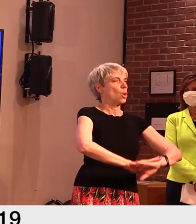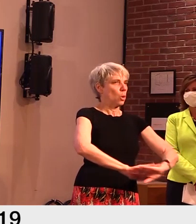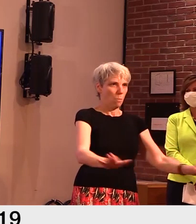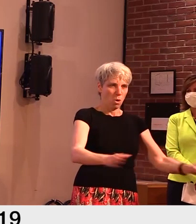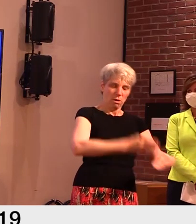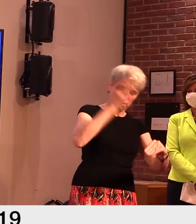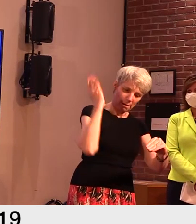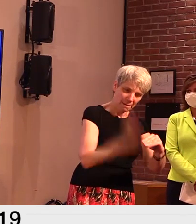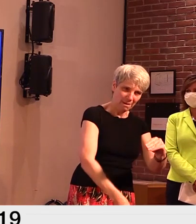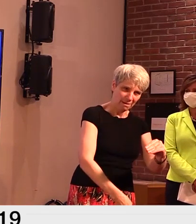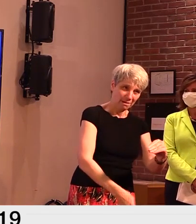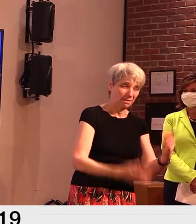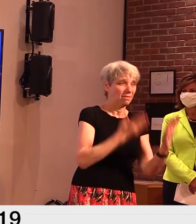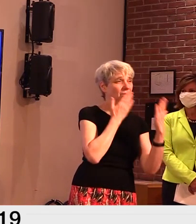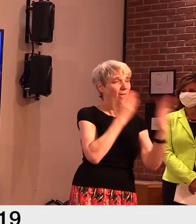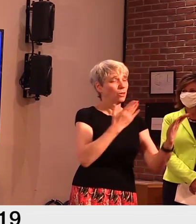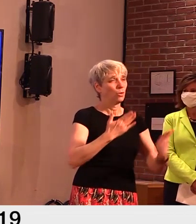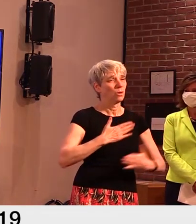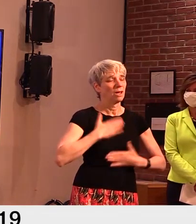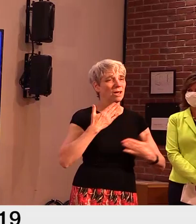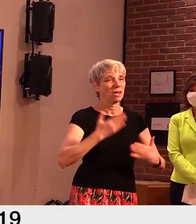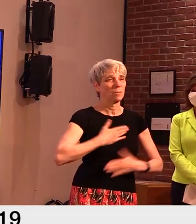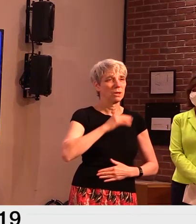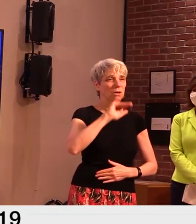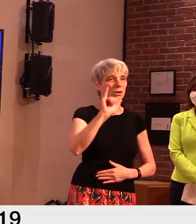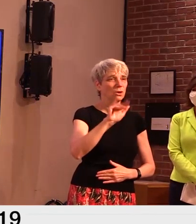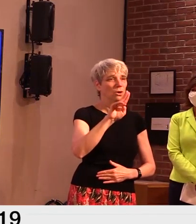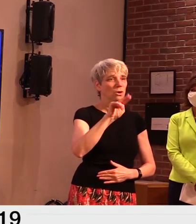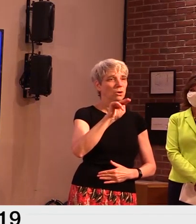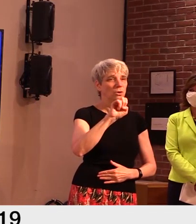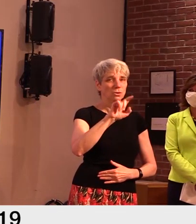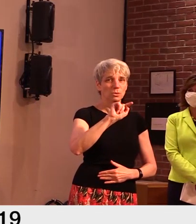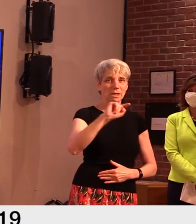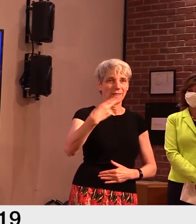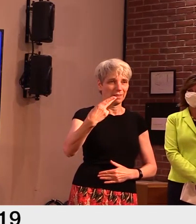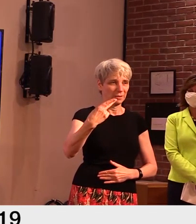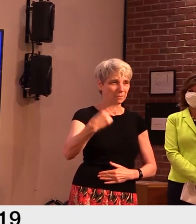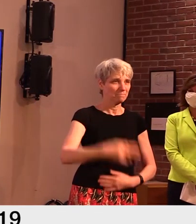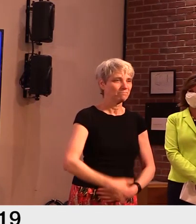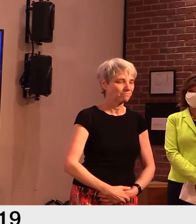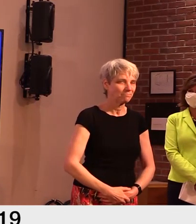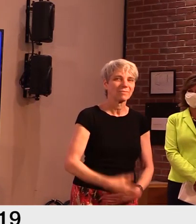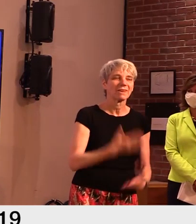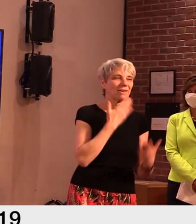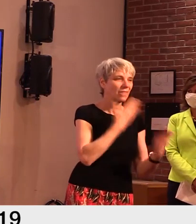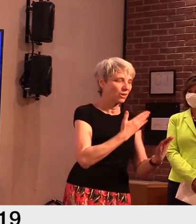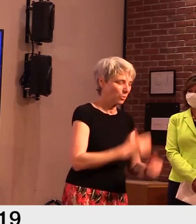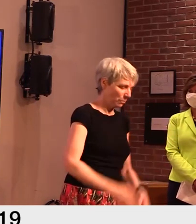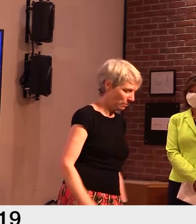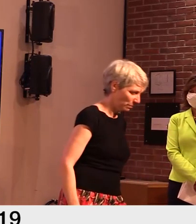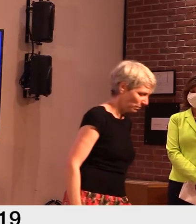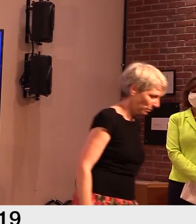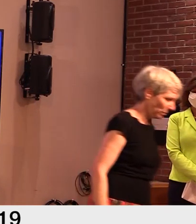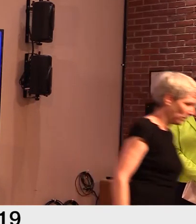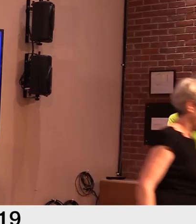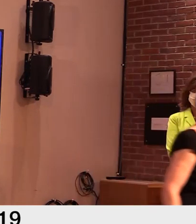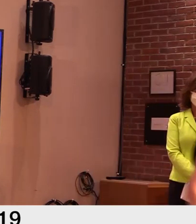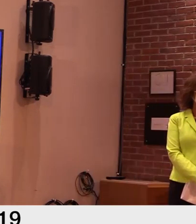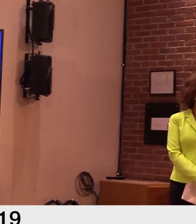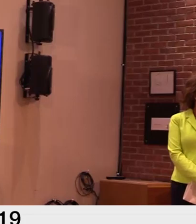together with your fellow Black and Brown Vermonters to mitigate systemic racism in